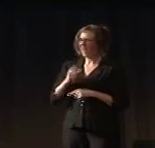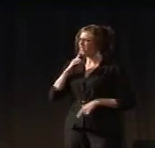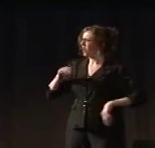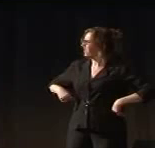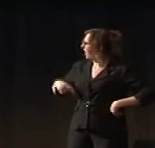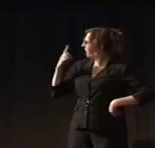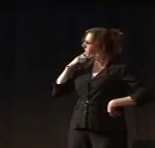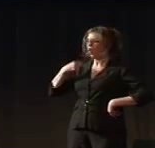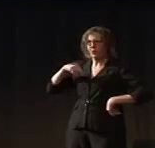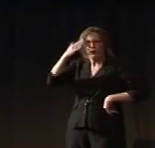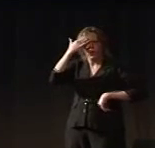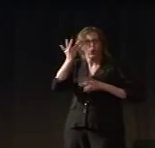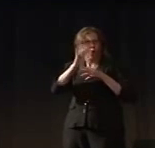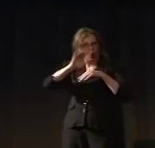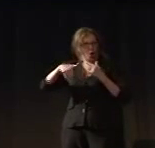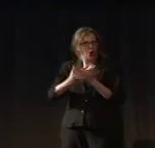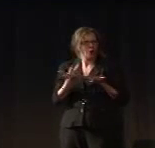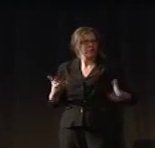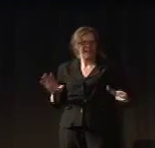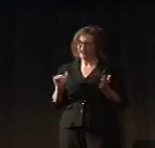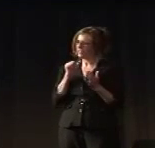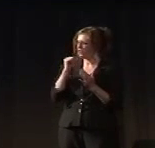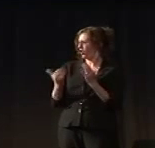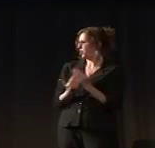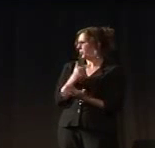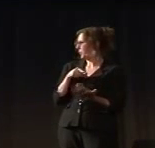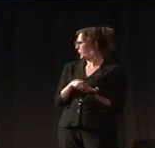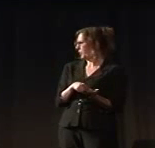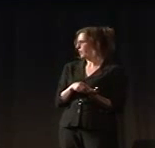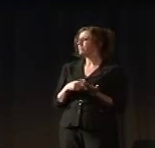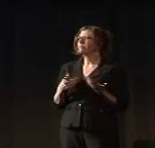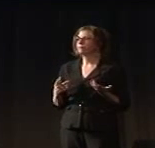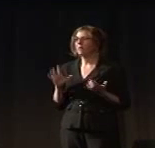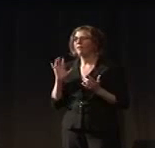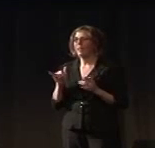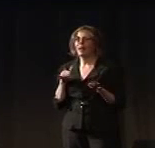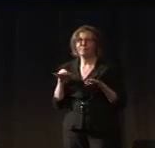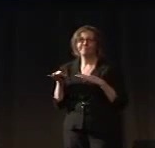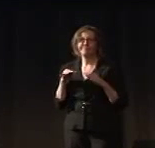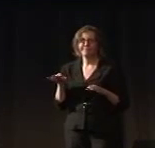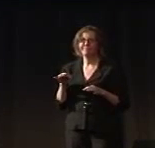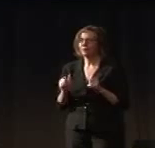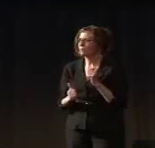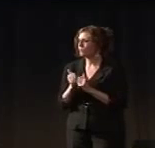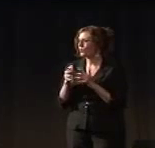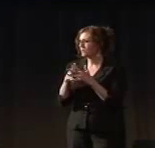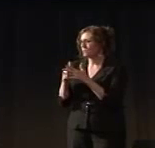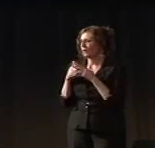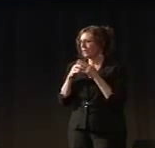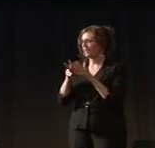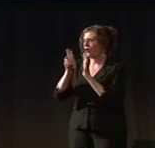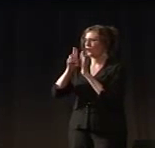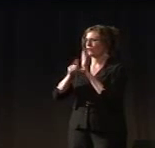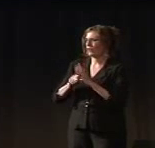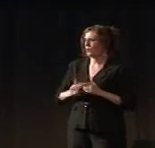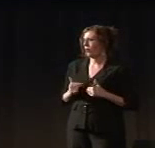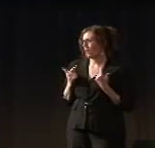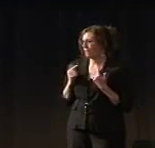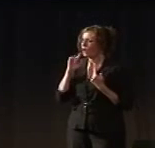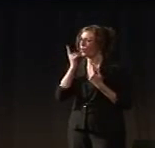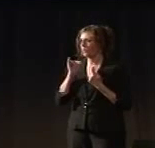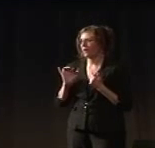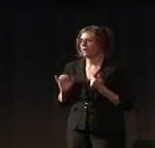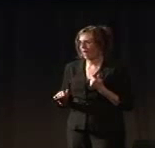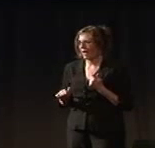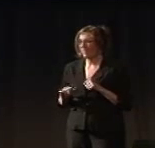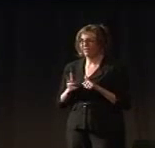so there, I think, tells us a great deal about the American undergraduates, the rhythms of undergraduate education. And it's still a book that I